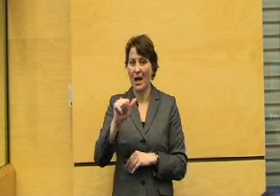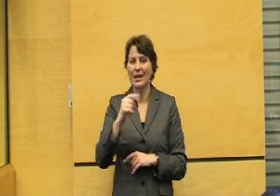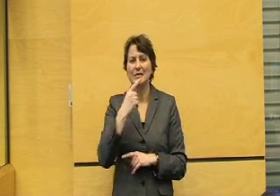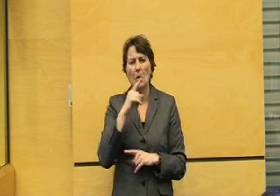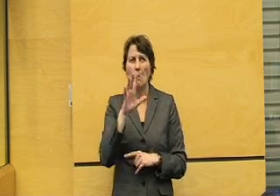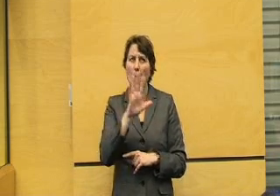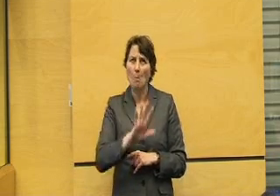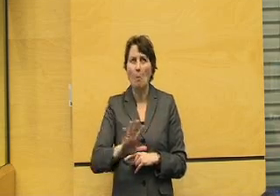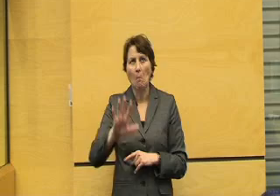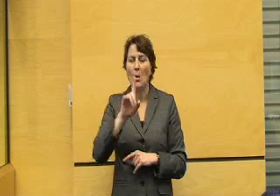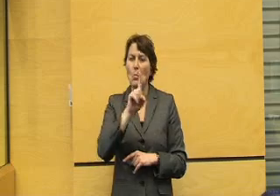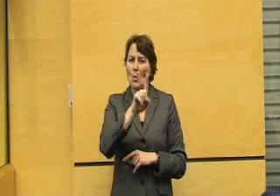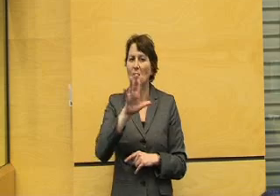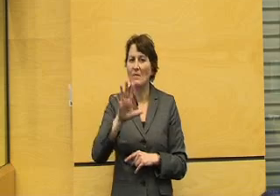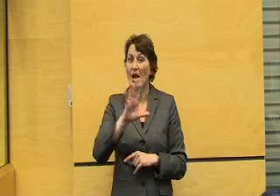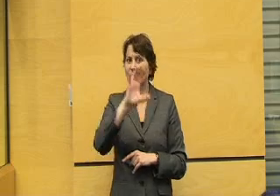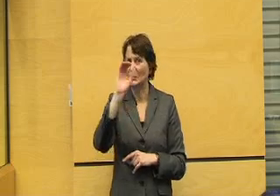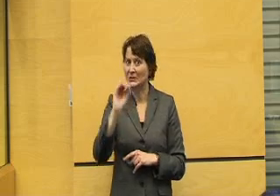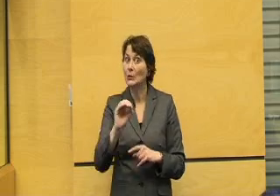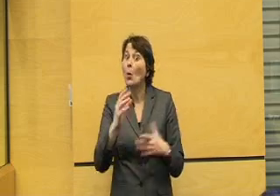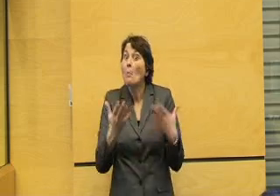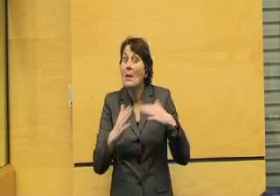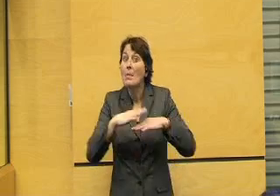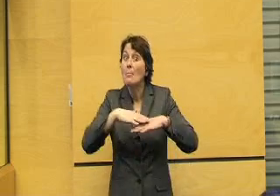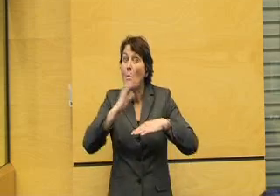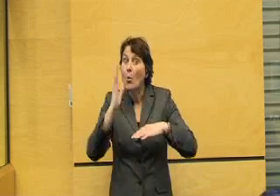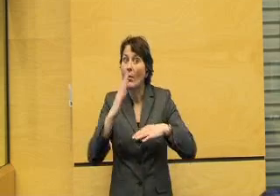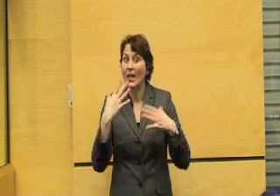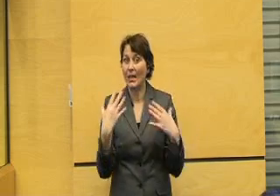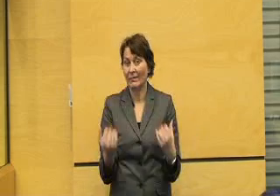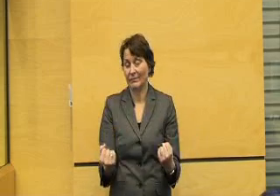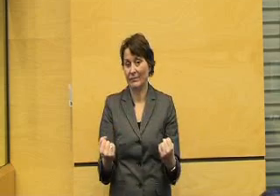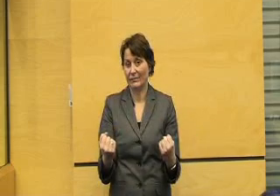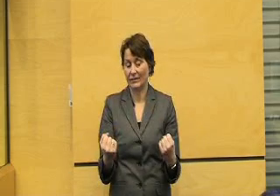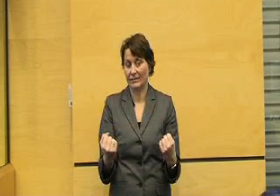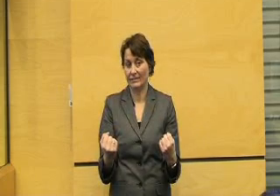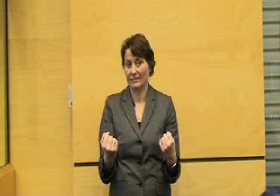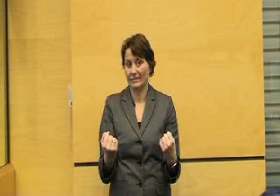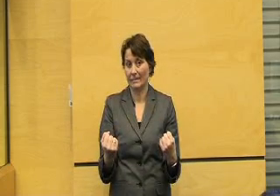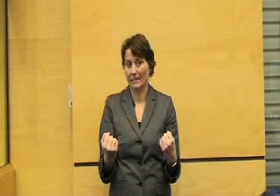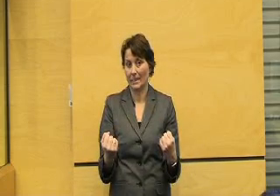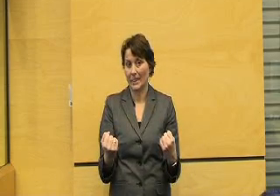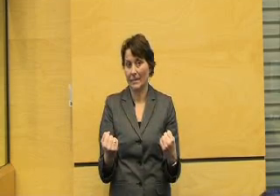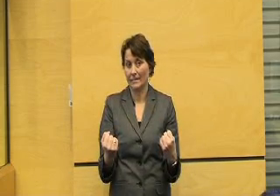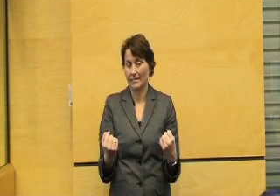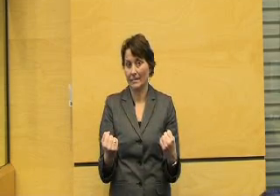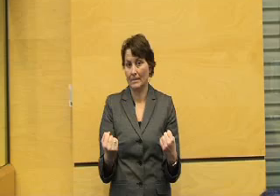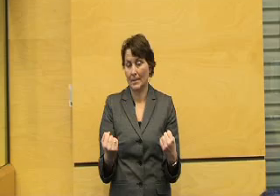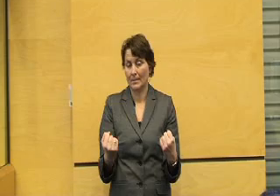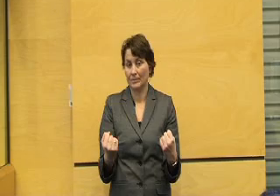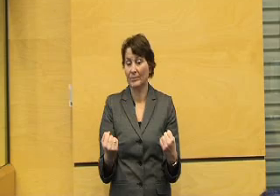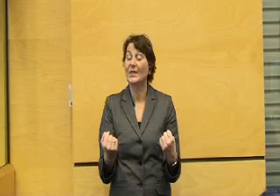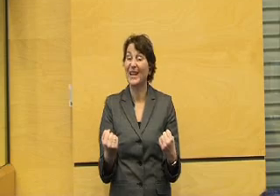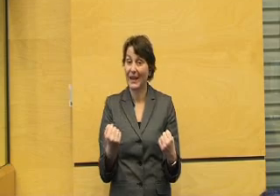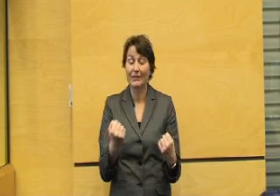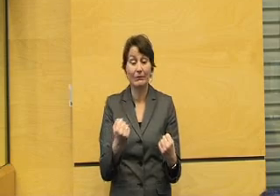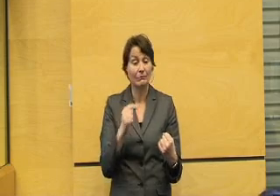but perhaps it is even more if you are calculating the